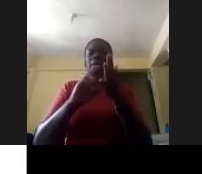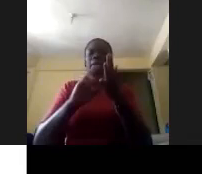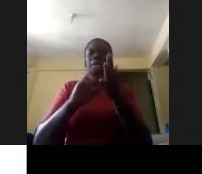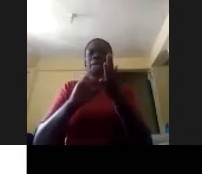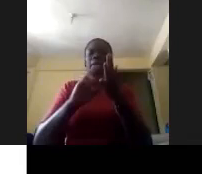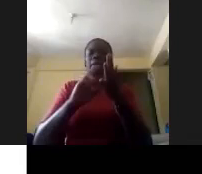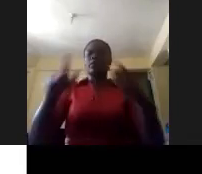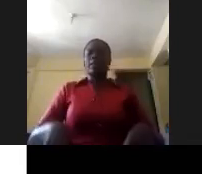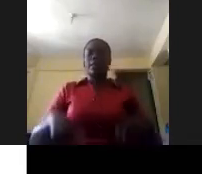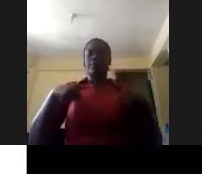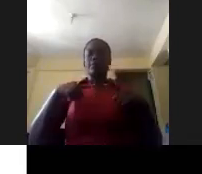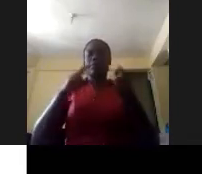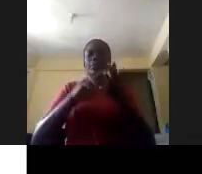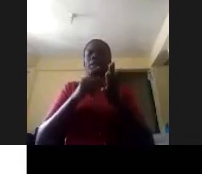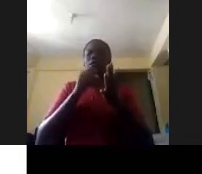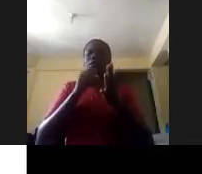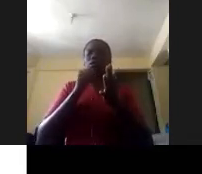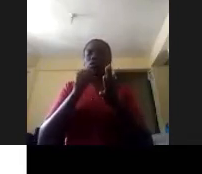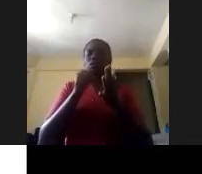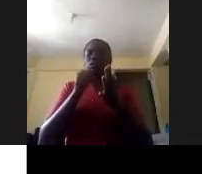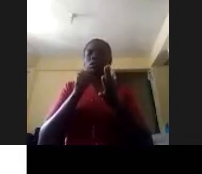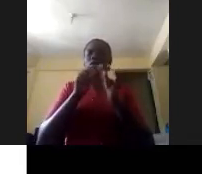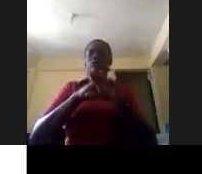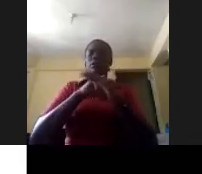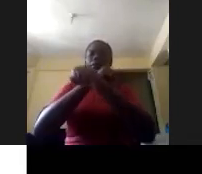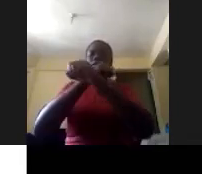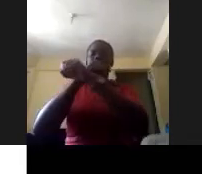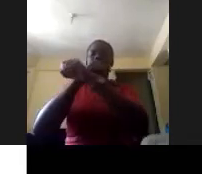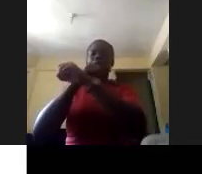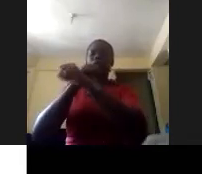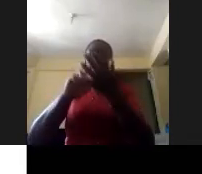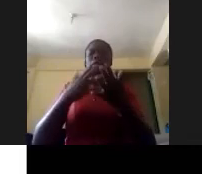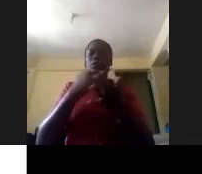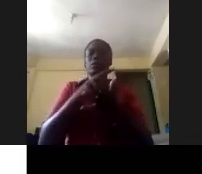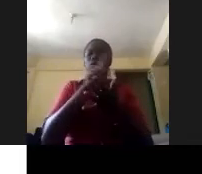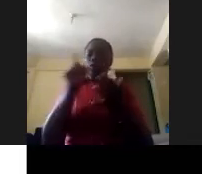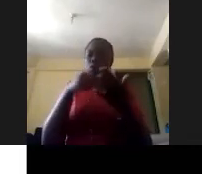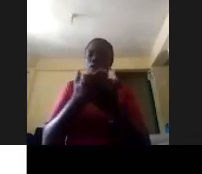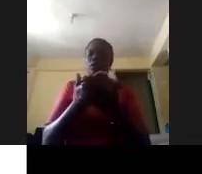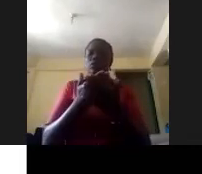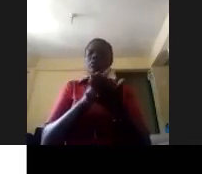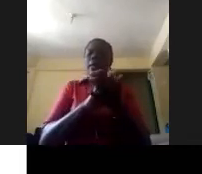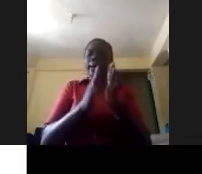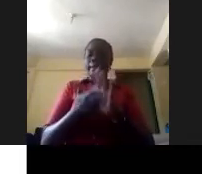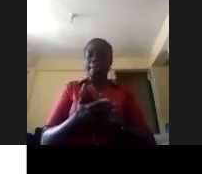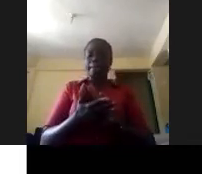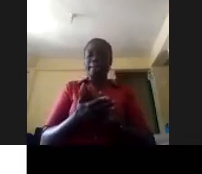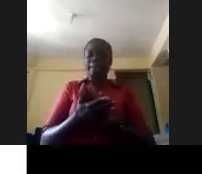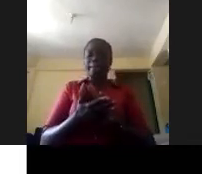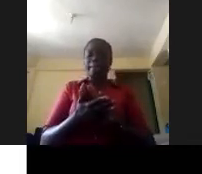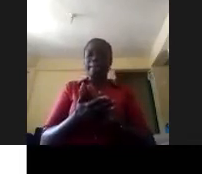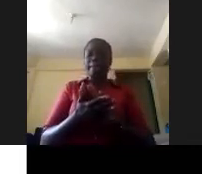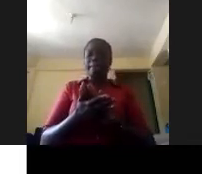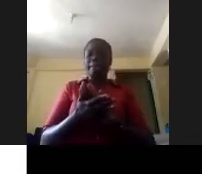So it's not a cry for attention. Mhm. I want you all to become, you know, oh God, if somebody is talking